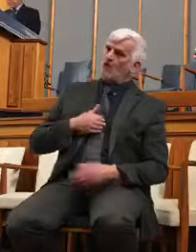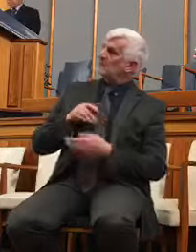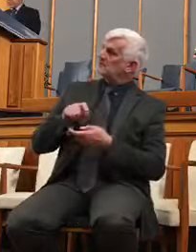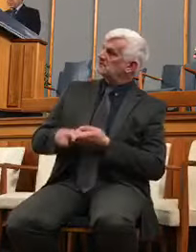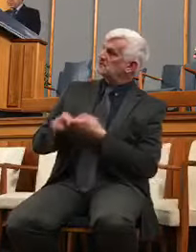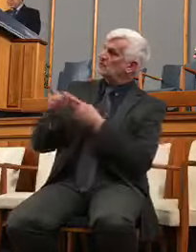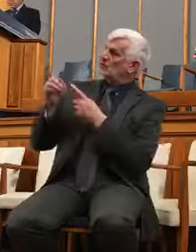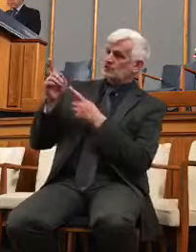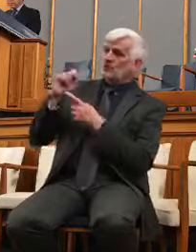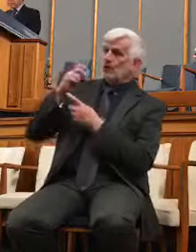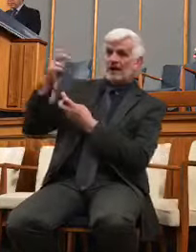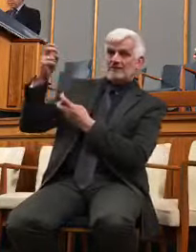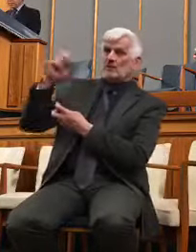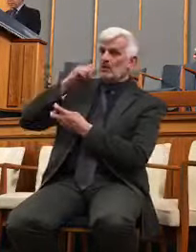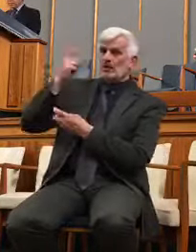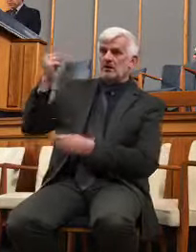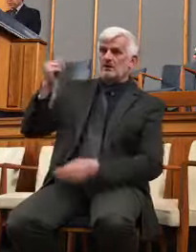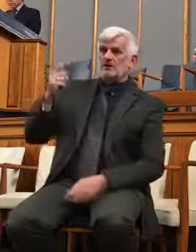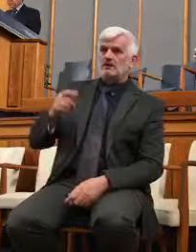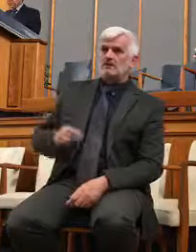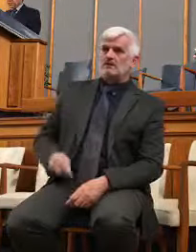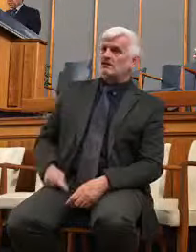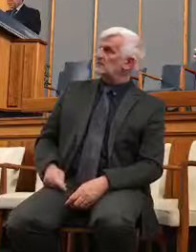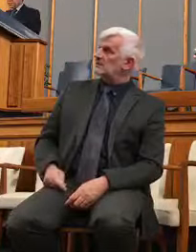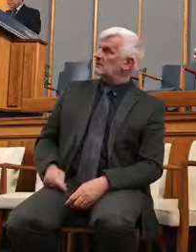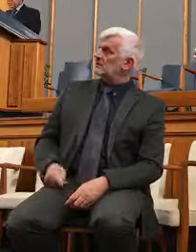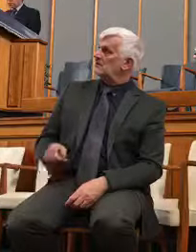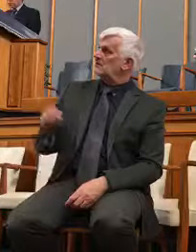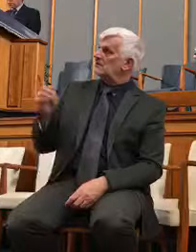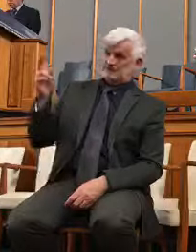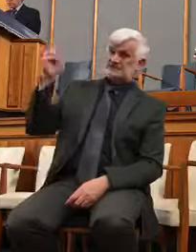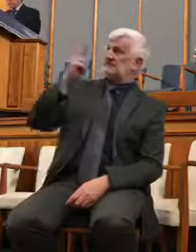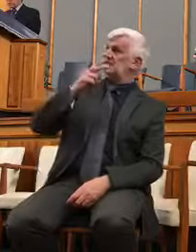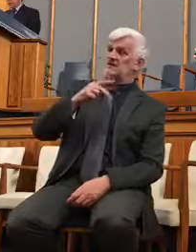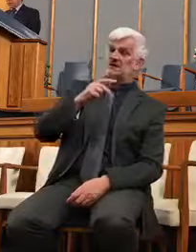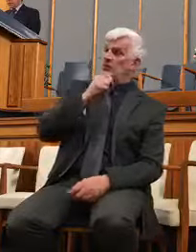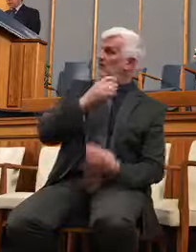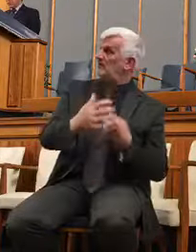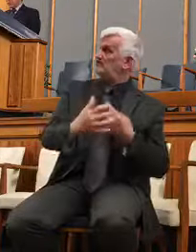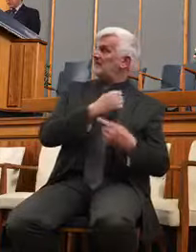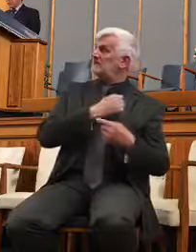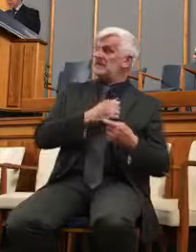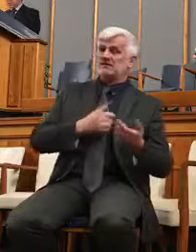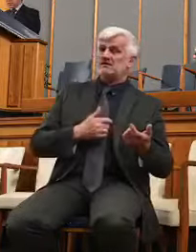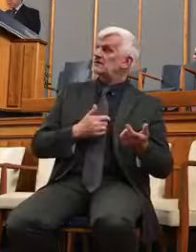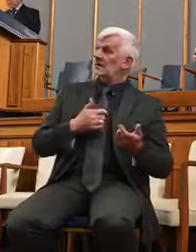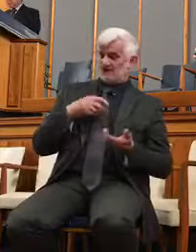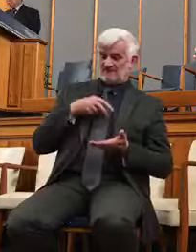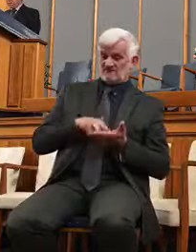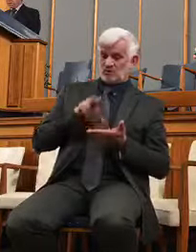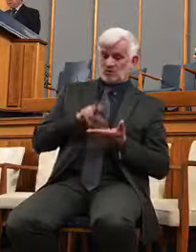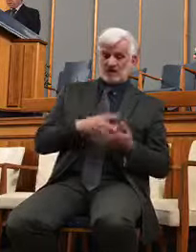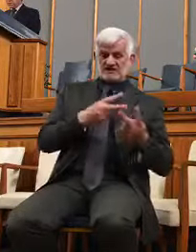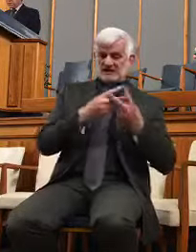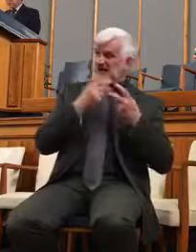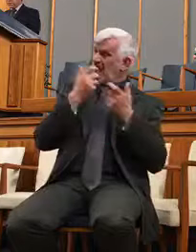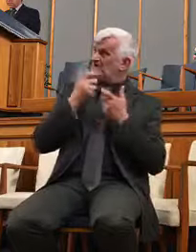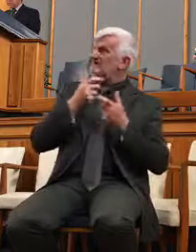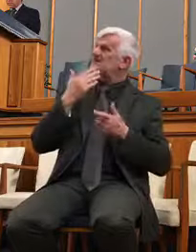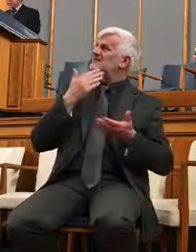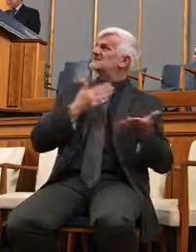said, hear me, lest otherwise they should rejoice over me. When my foot slipped, they